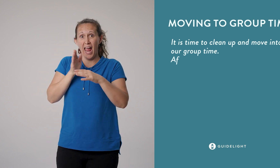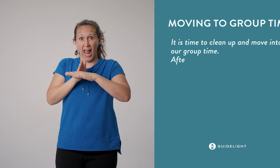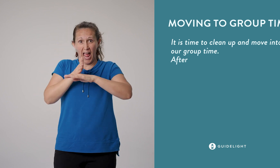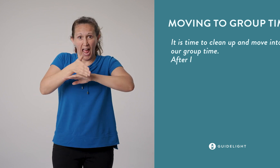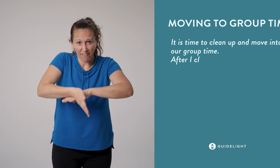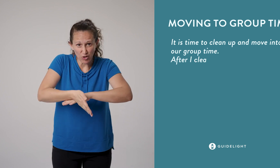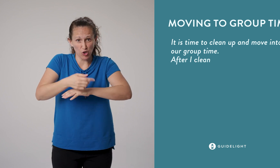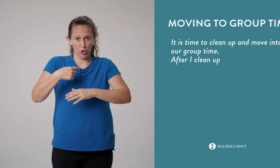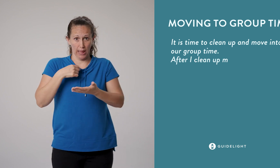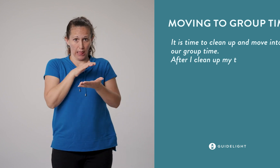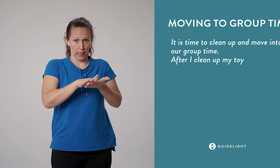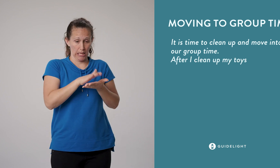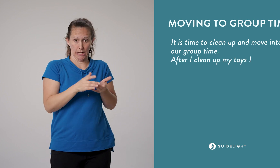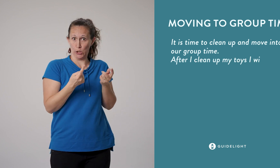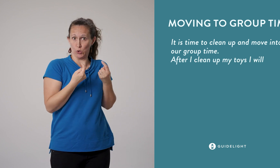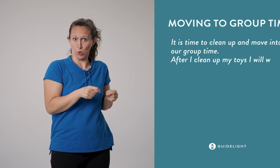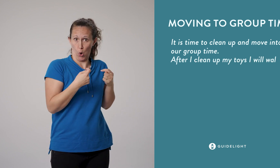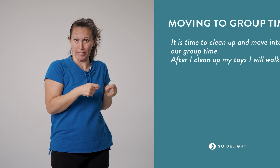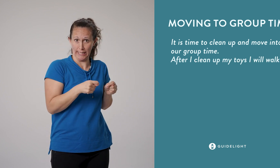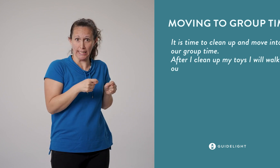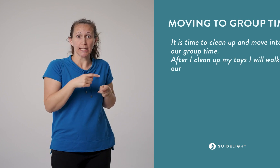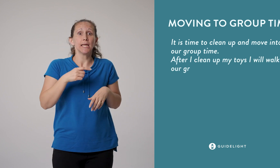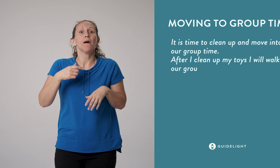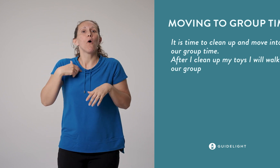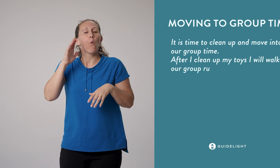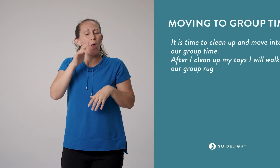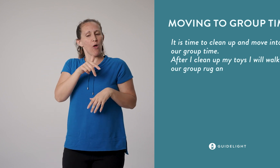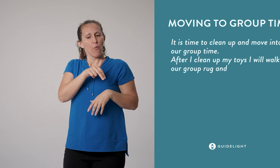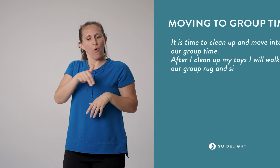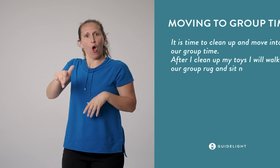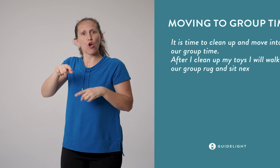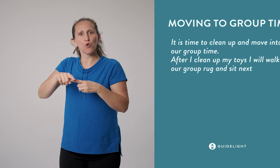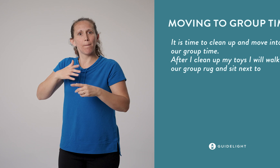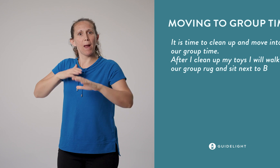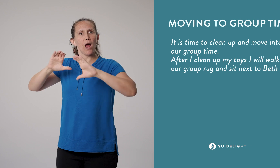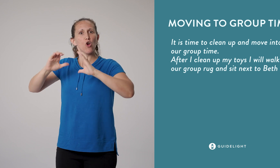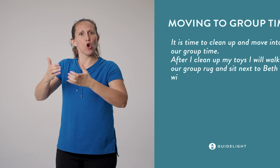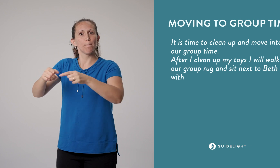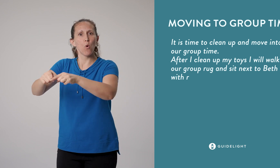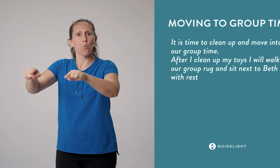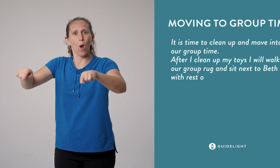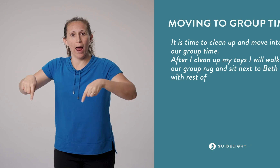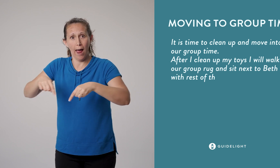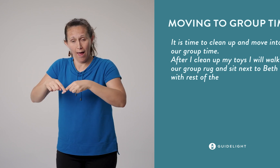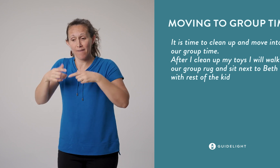After I clean up my toys, I will walk to the group rug and sit next to Beth with the rest of the kids.